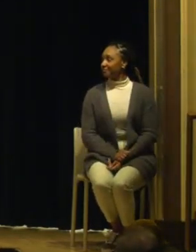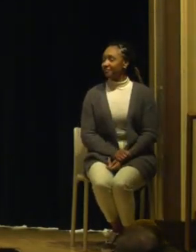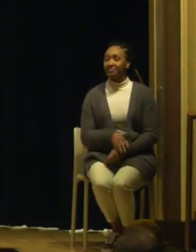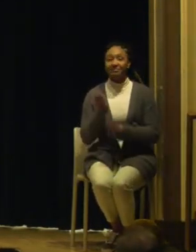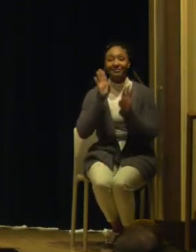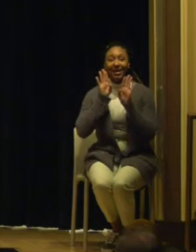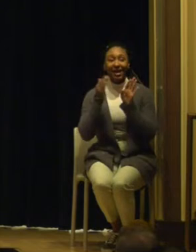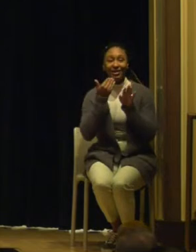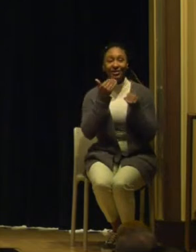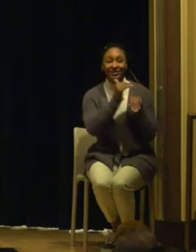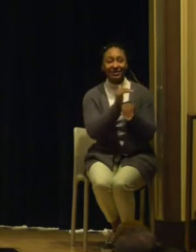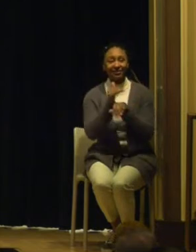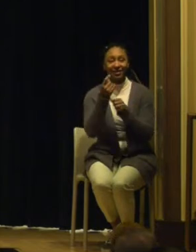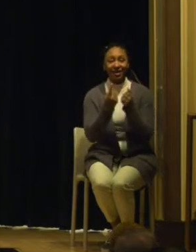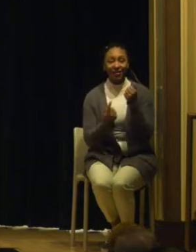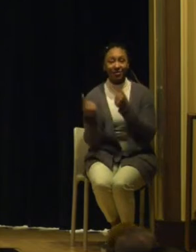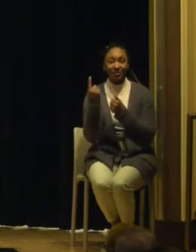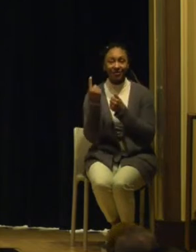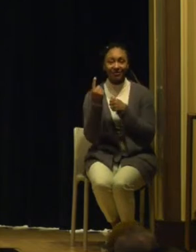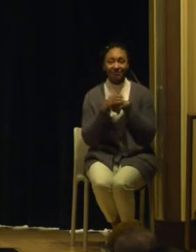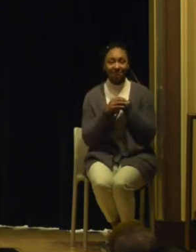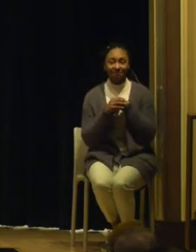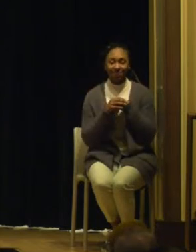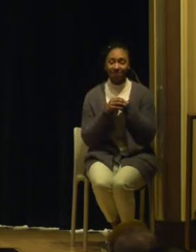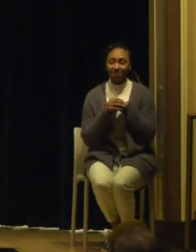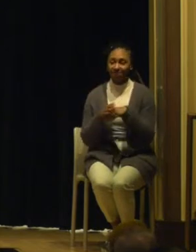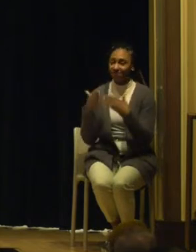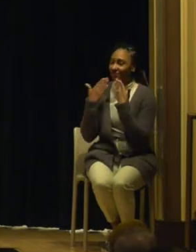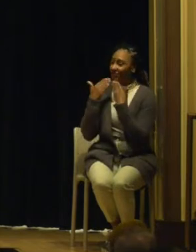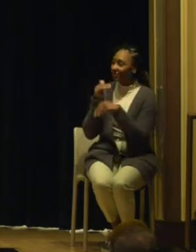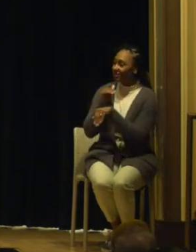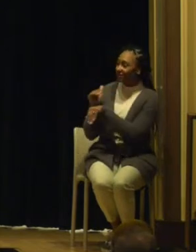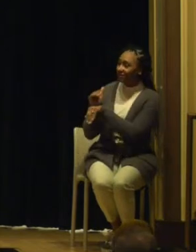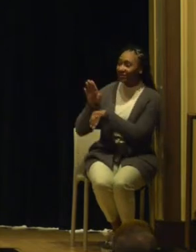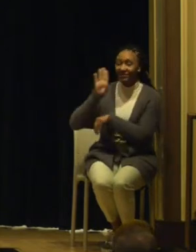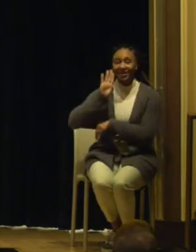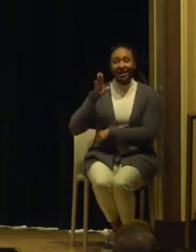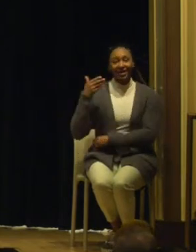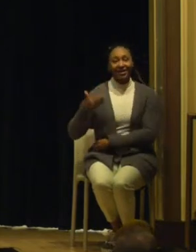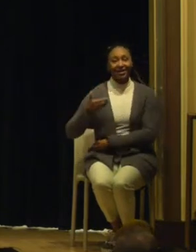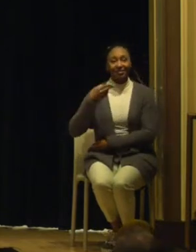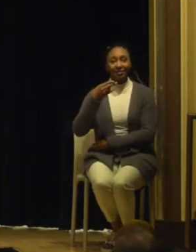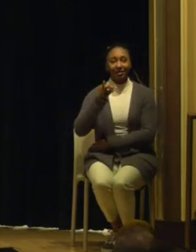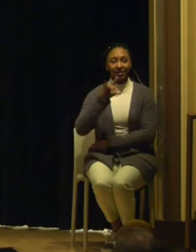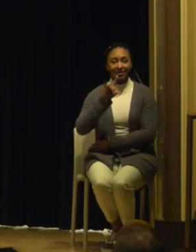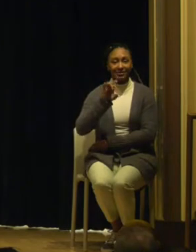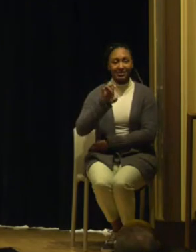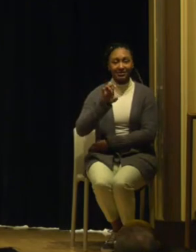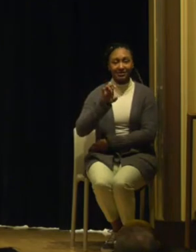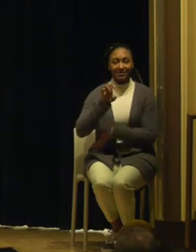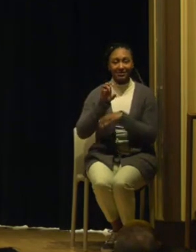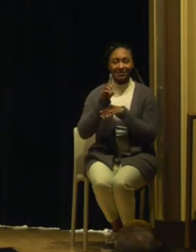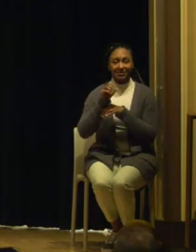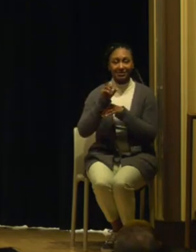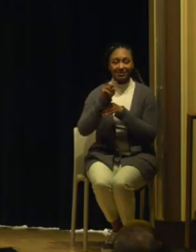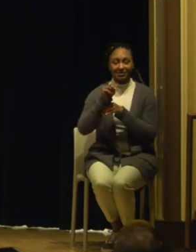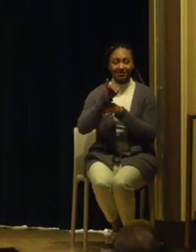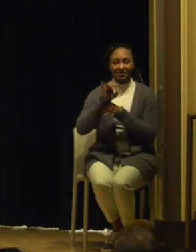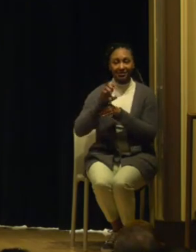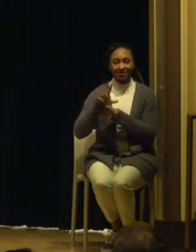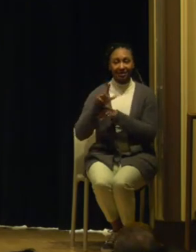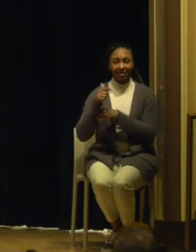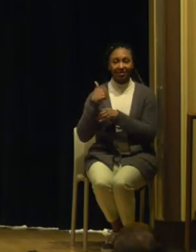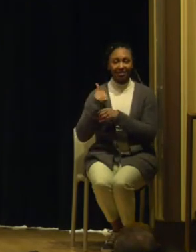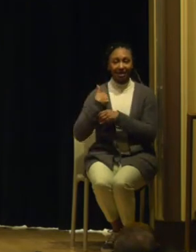Okay, good evening, everyone. Thank you. I'm Heidi Daniel. I'm the president and CEO of the Enoch Pratt Free